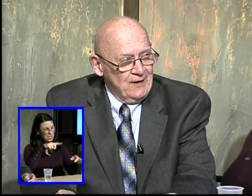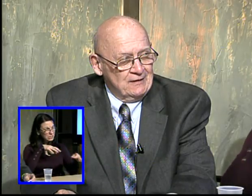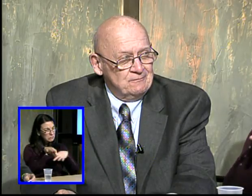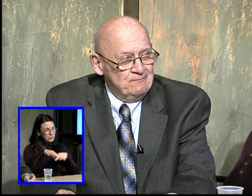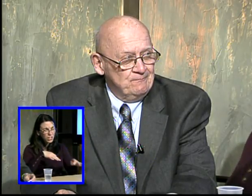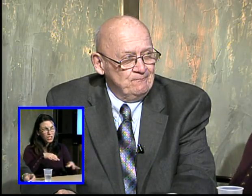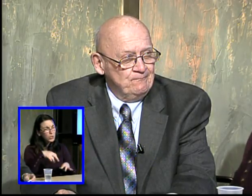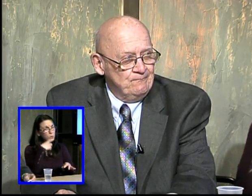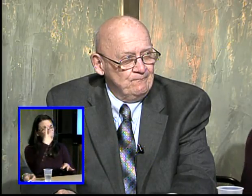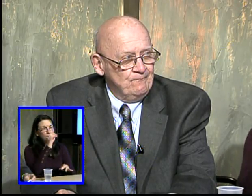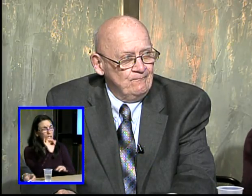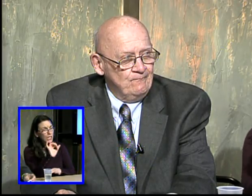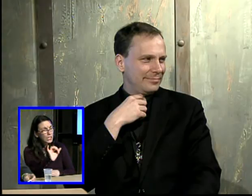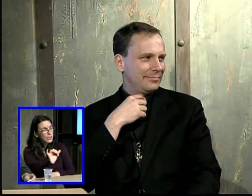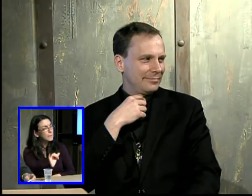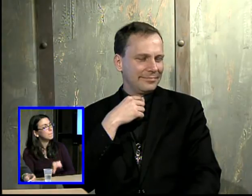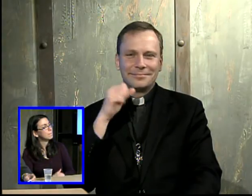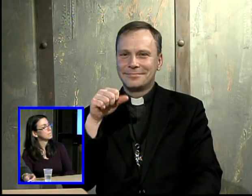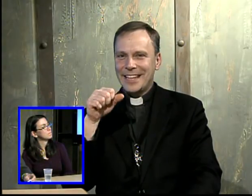bit about that?